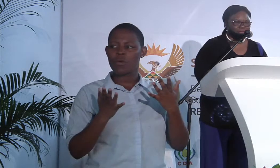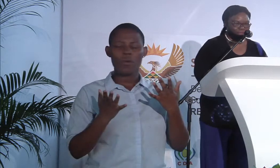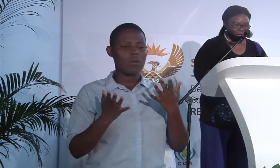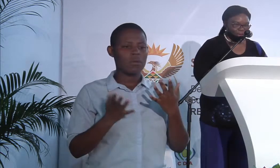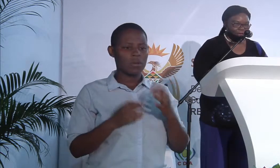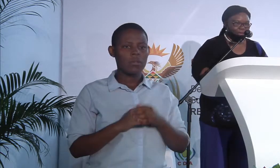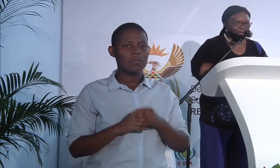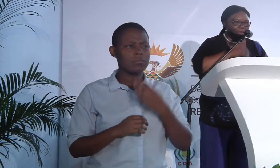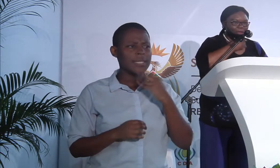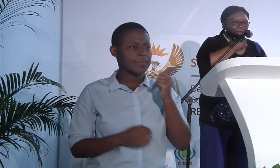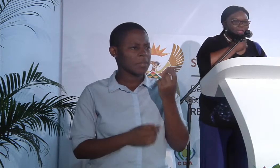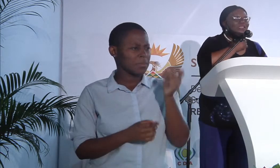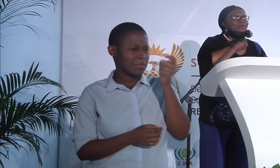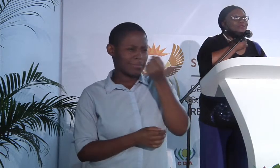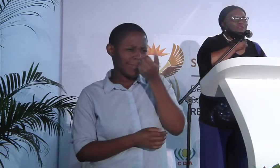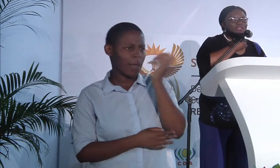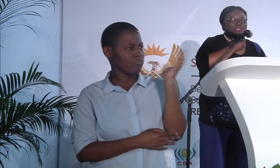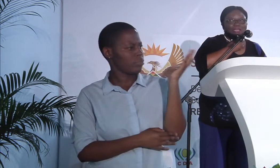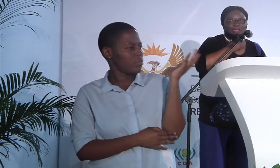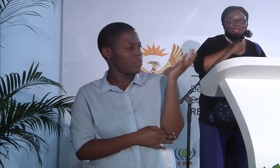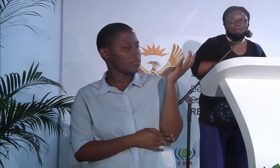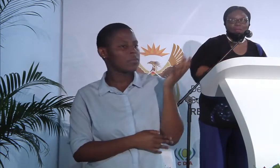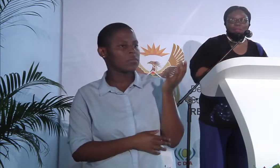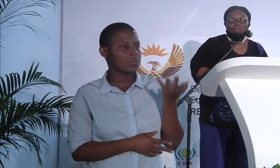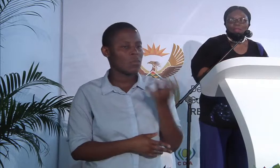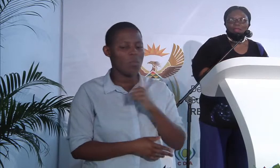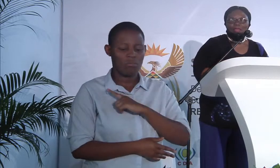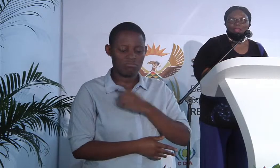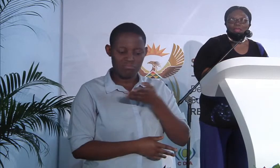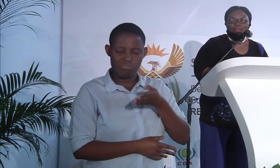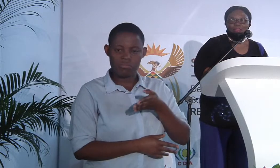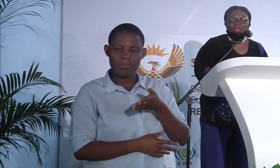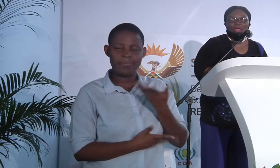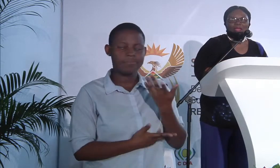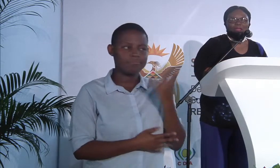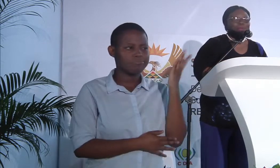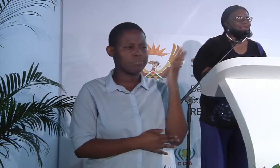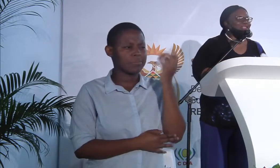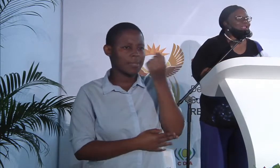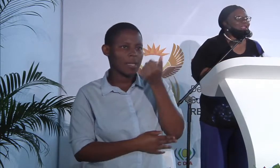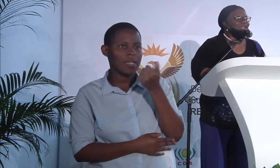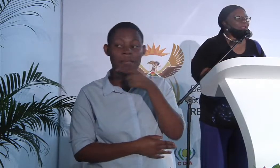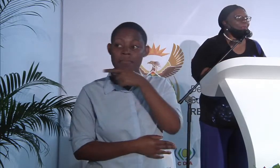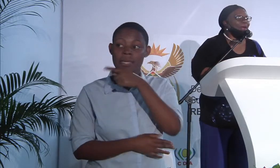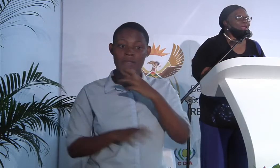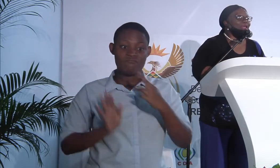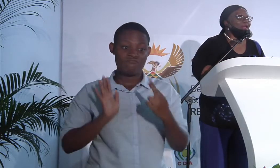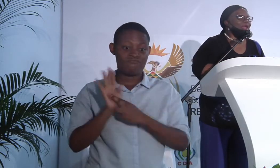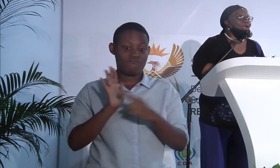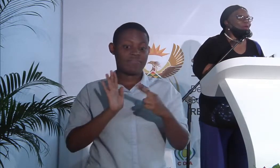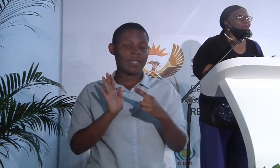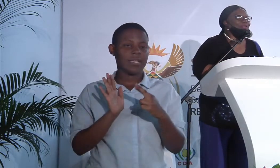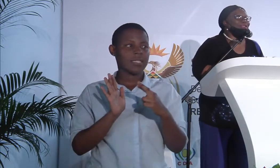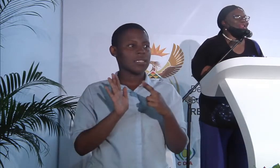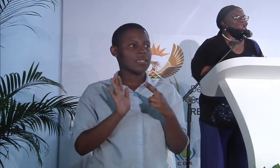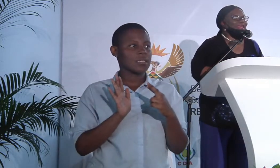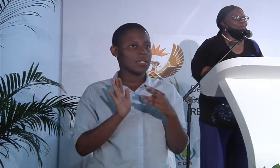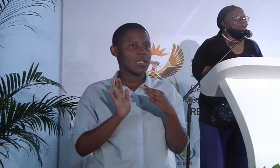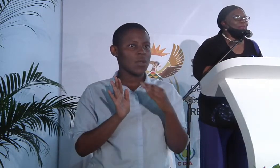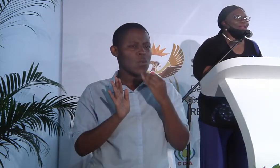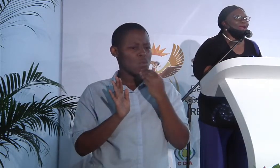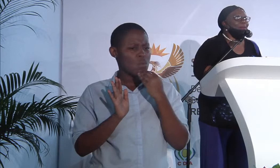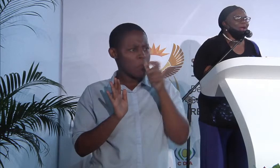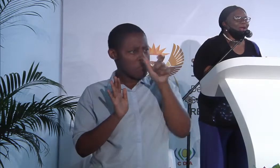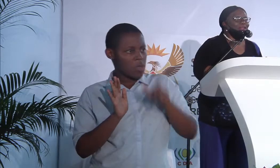remarks in terms of this day. They are represented by Miss